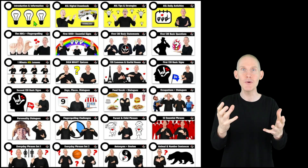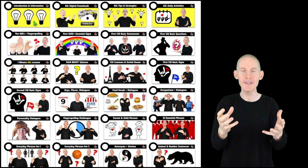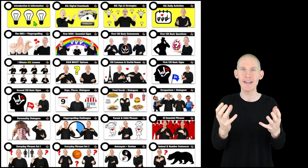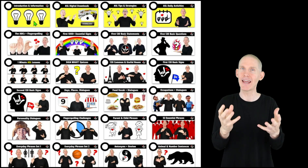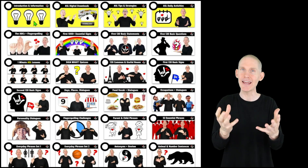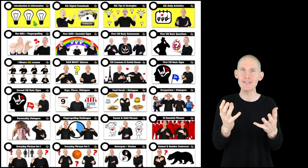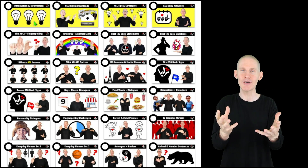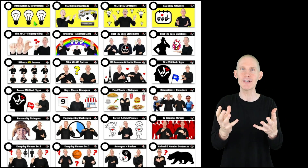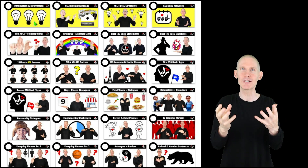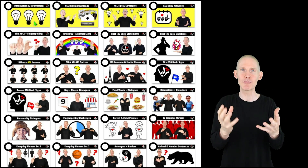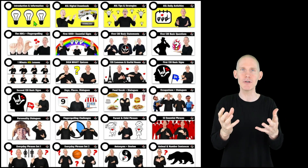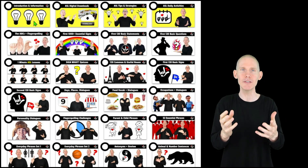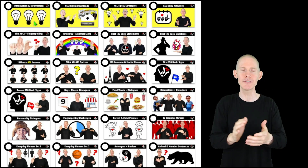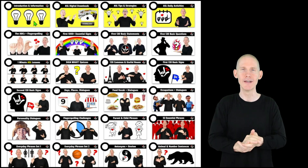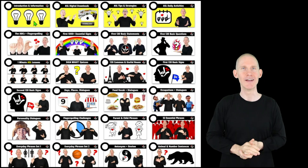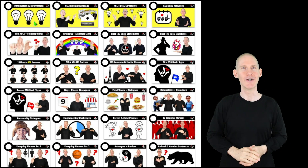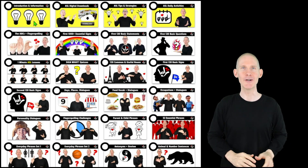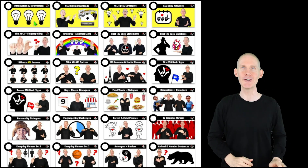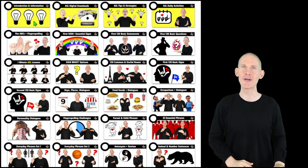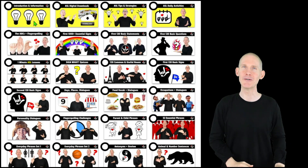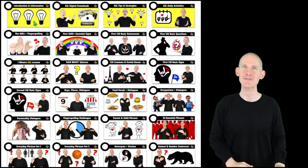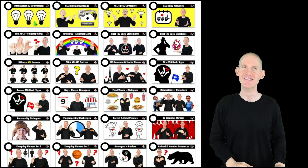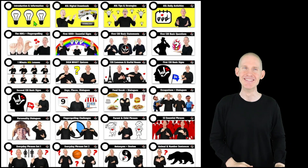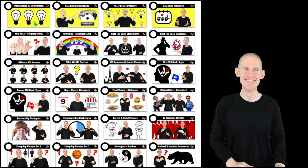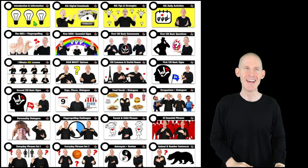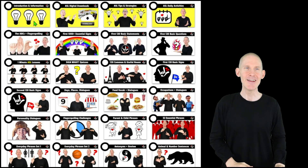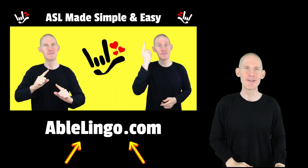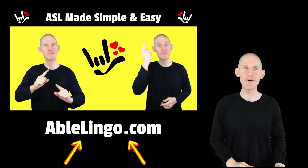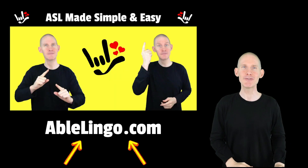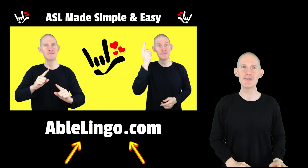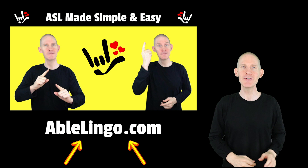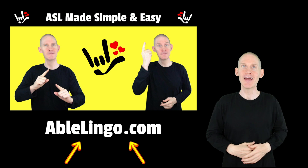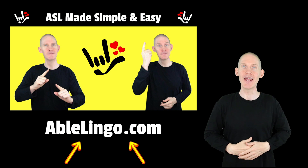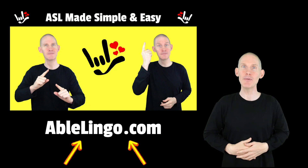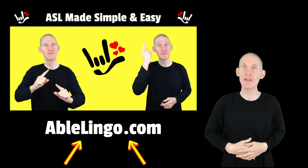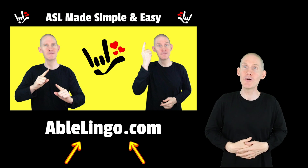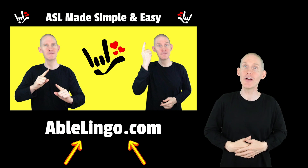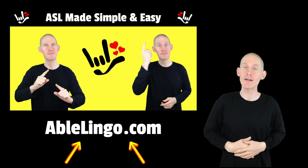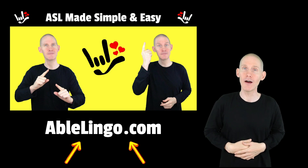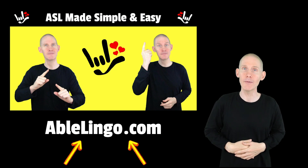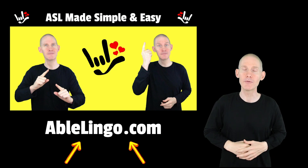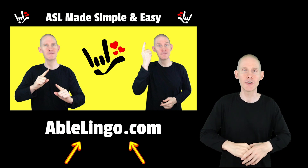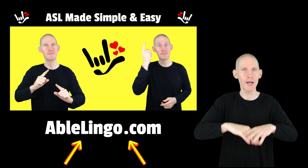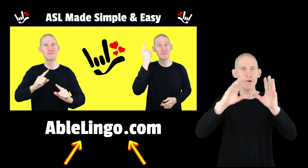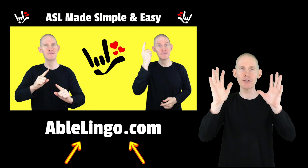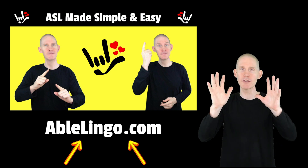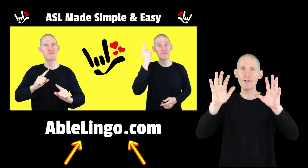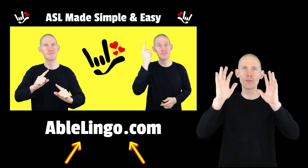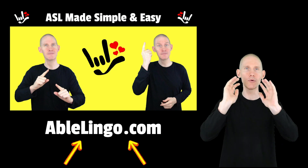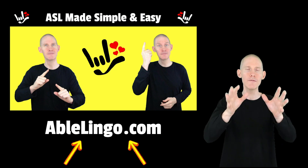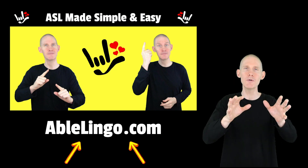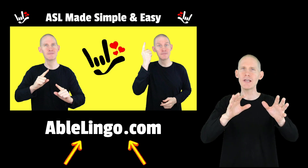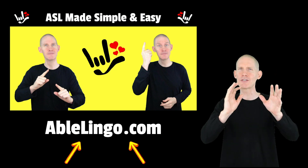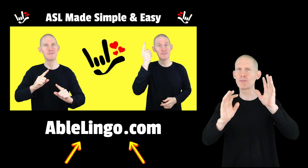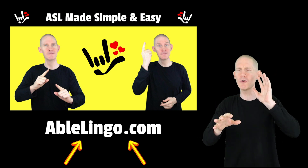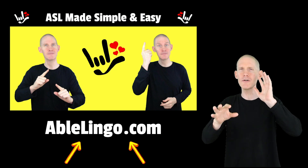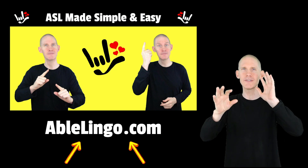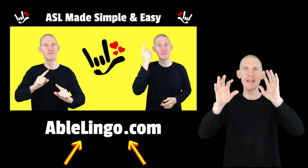it, get hands-on experience, here you go. Go to ablelingo.com, check out our stuff, preview it, explore, take